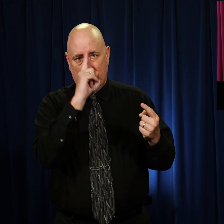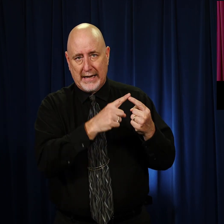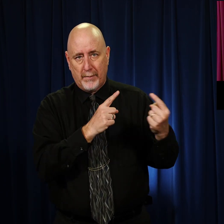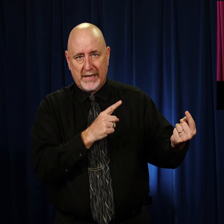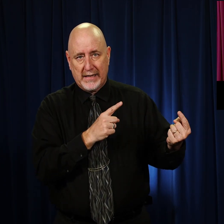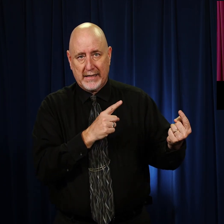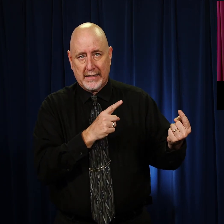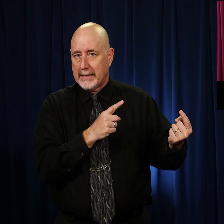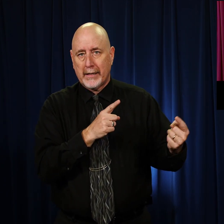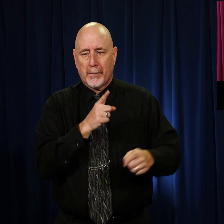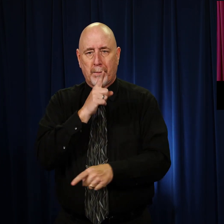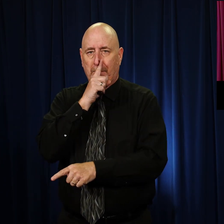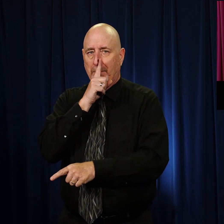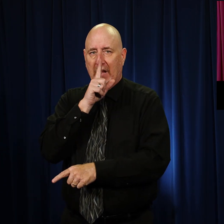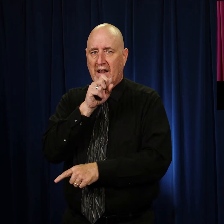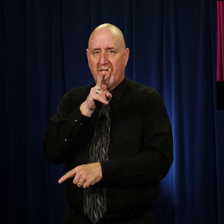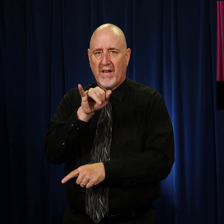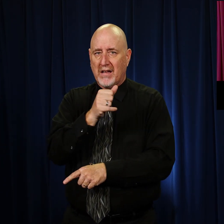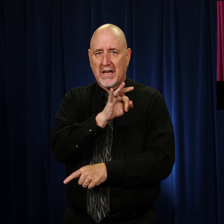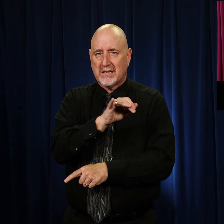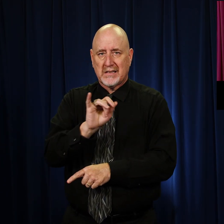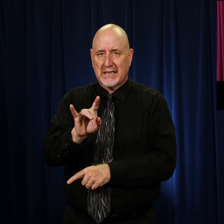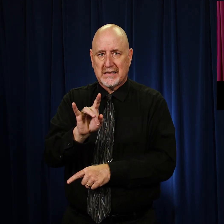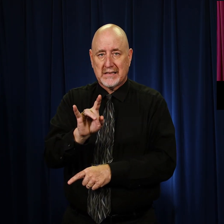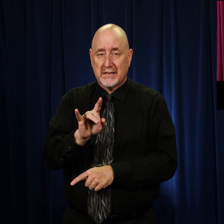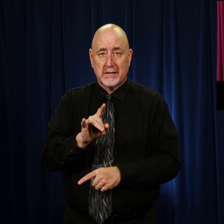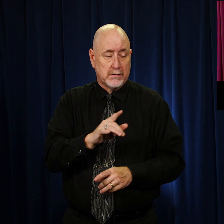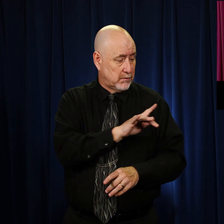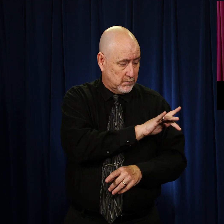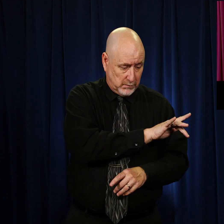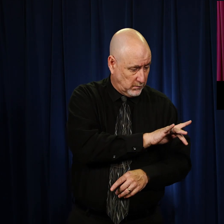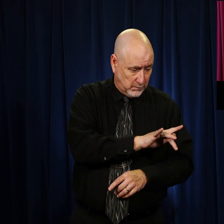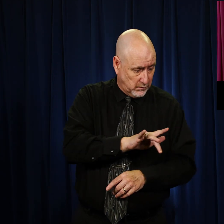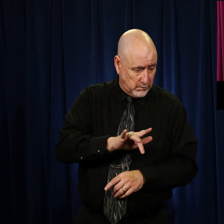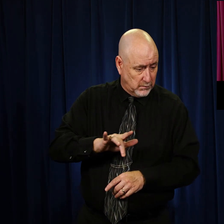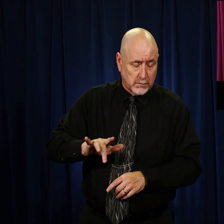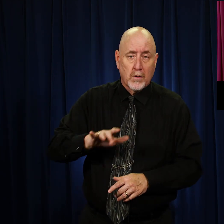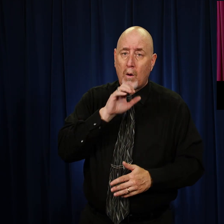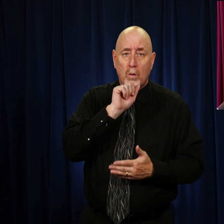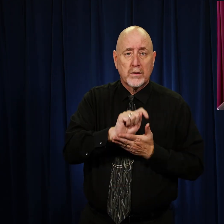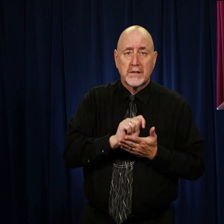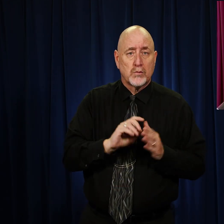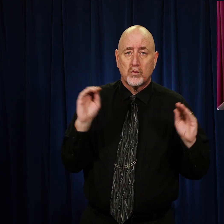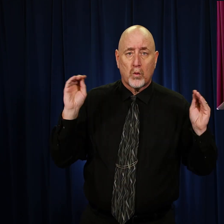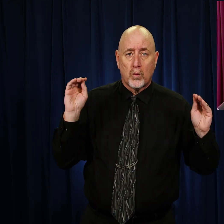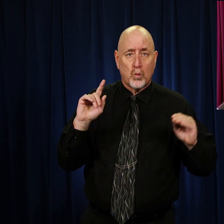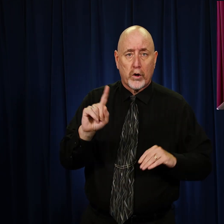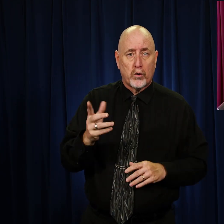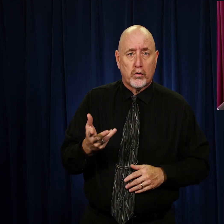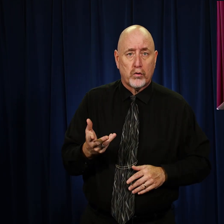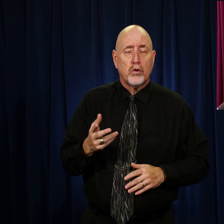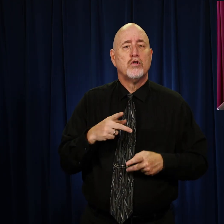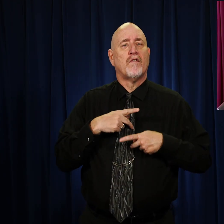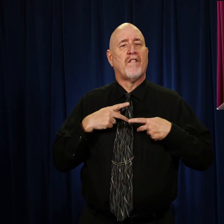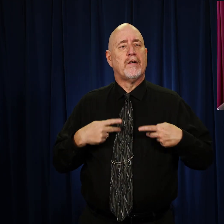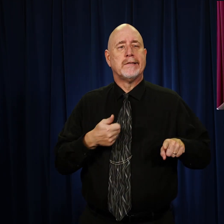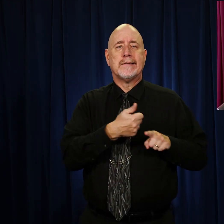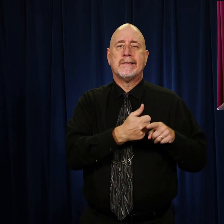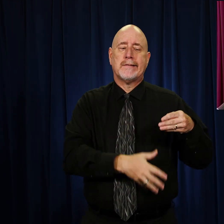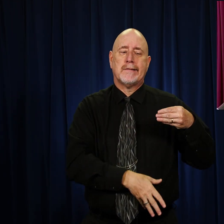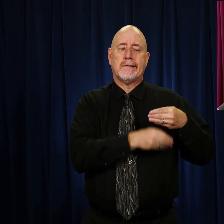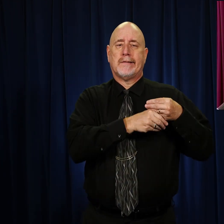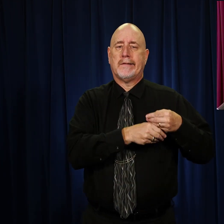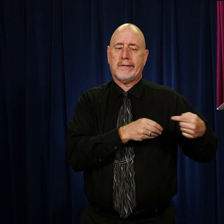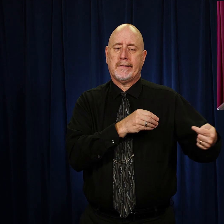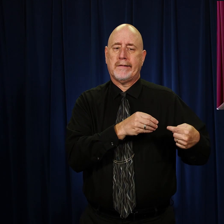enemy, is not found in Leviticus 19:18. It's not found anywhere in the Old Testament. And so the Pharisees had, in